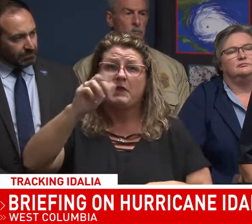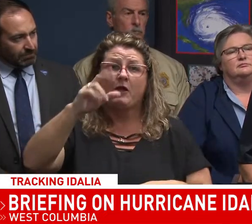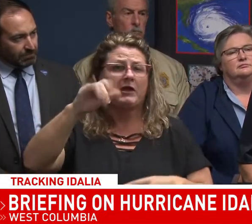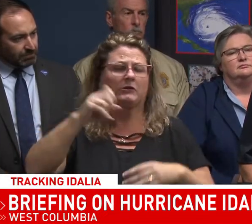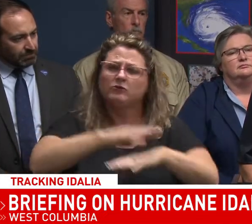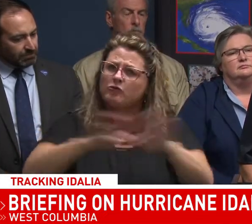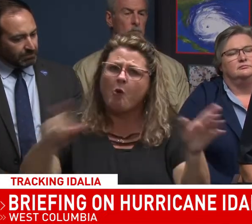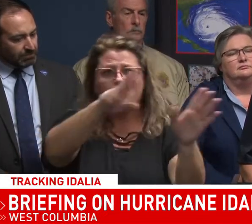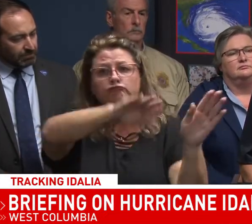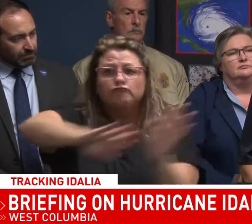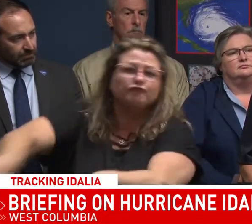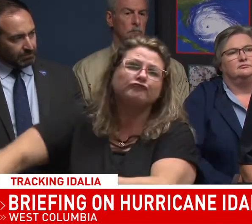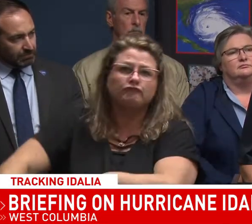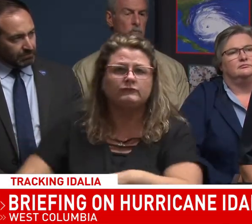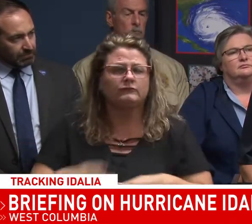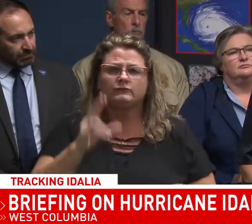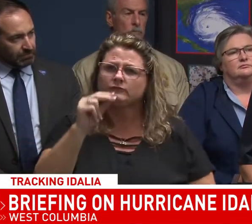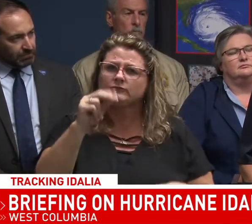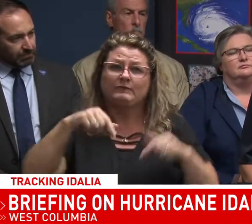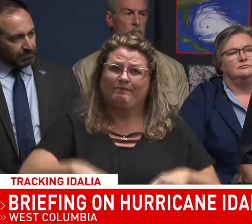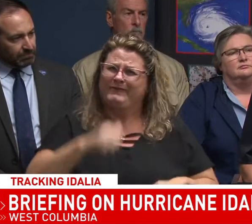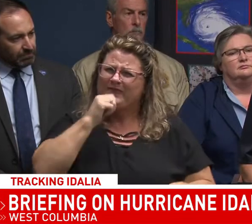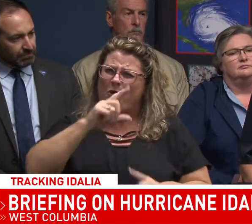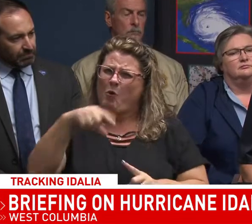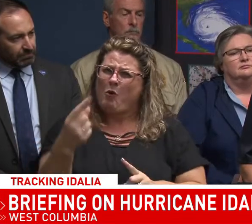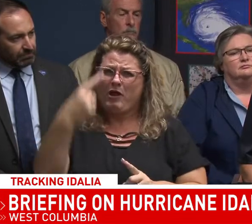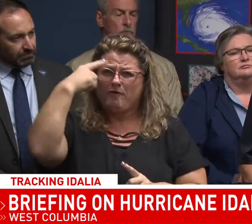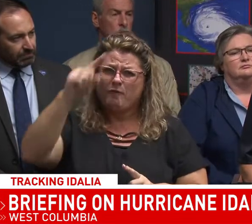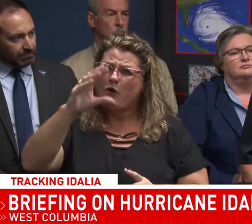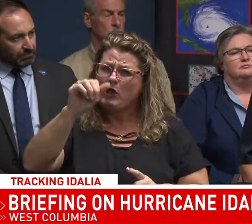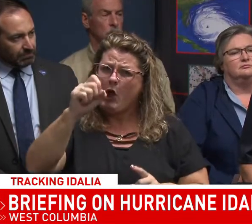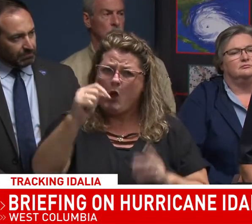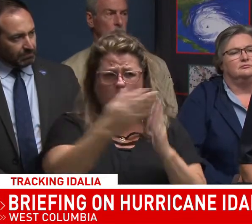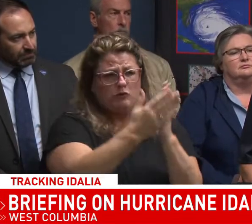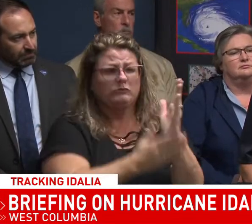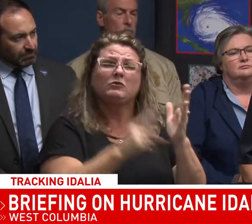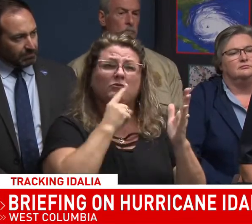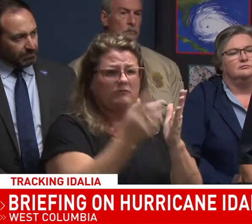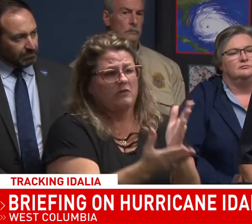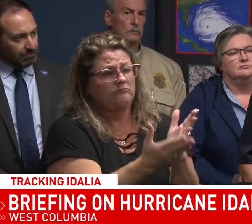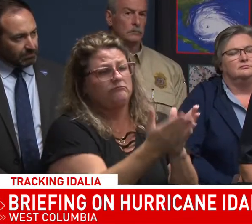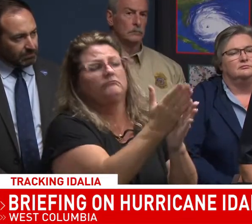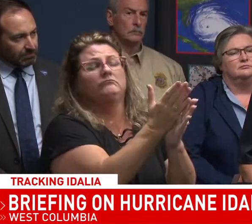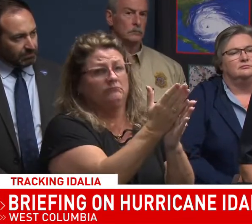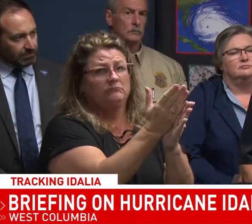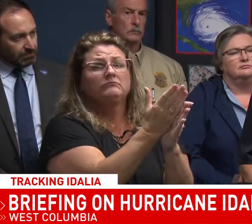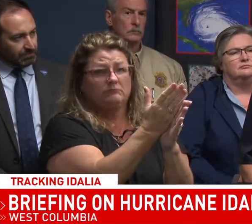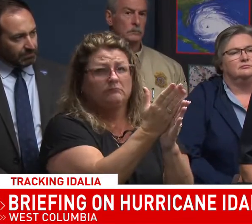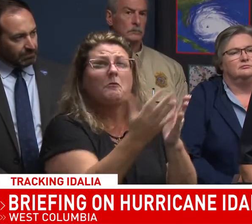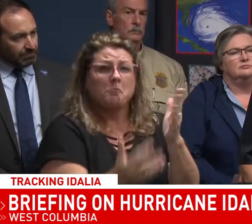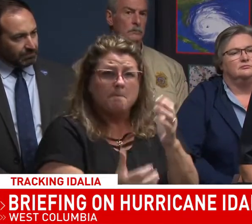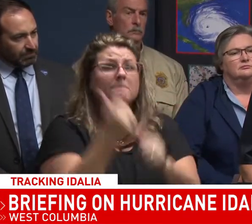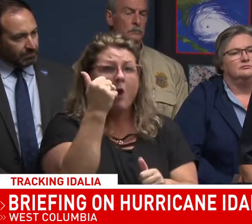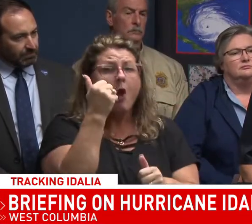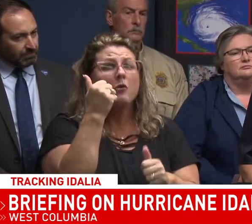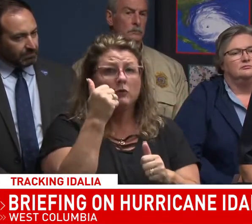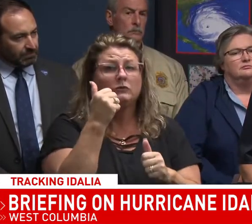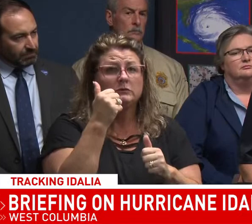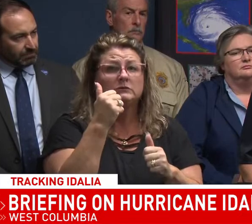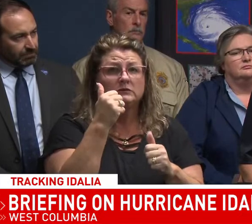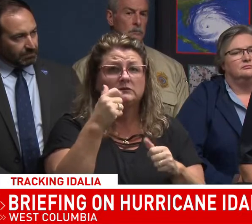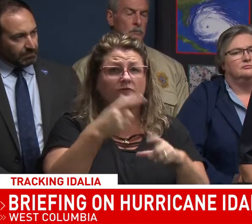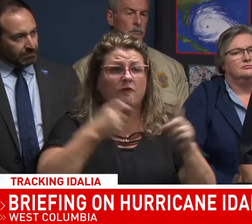Finally, a reminder is this is not just a coastal event, but much of South Carolina is going to be affected by the impacts of this